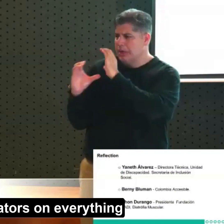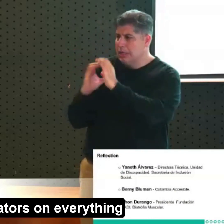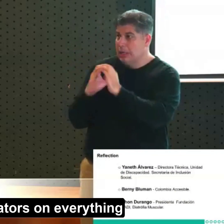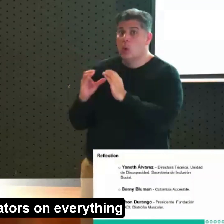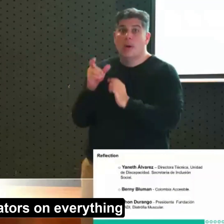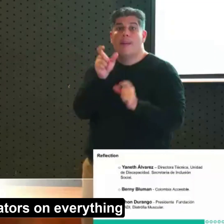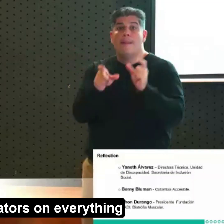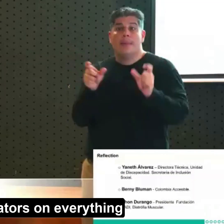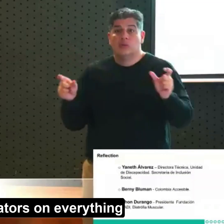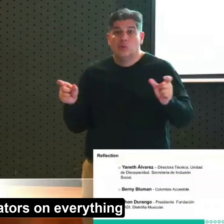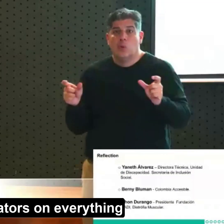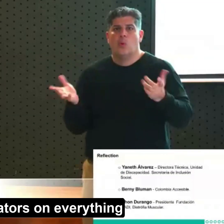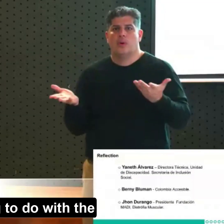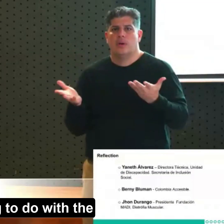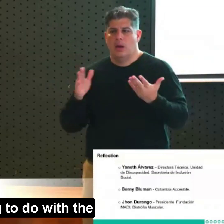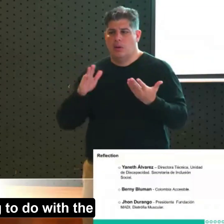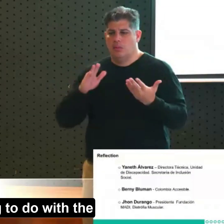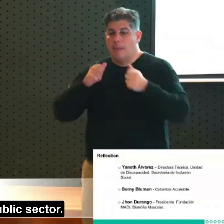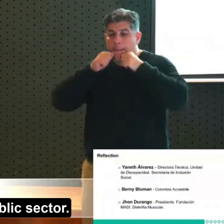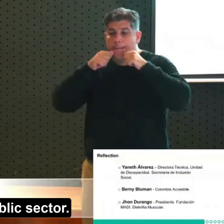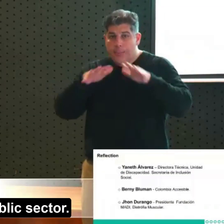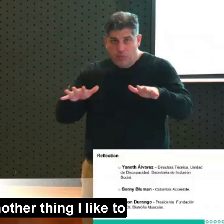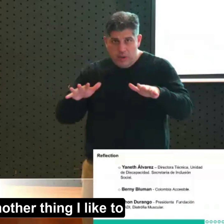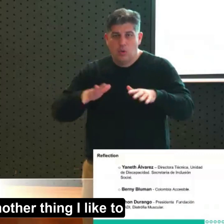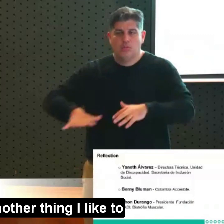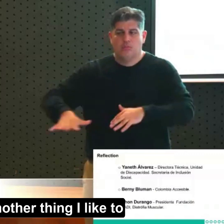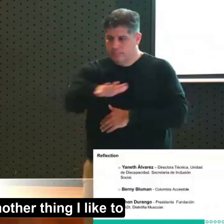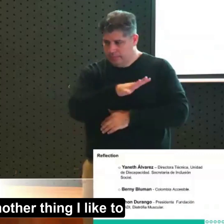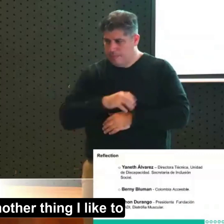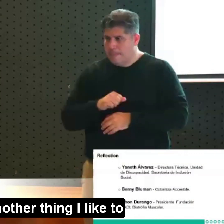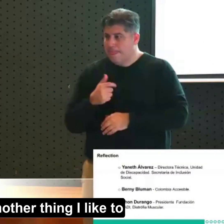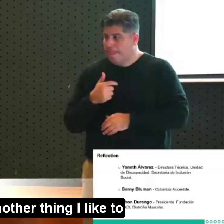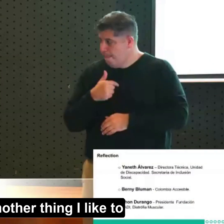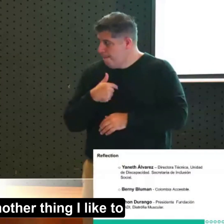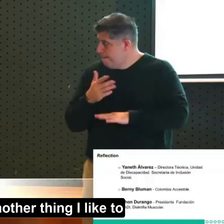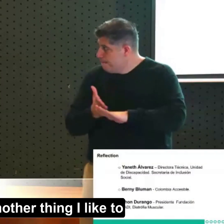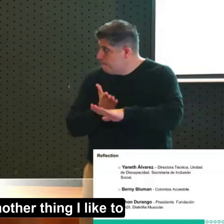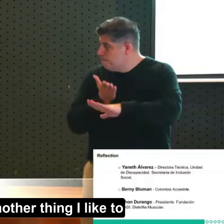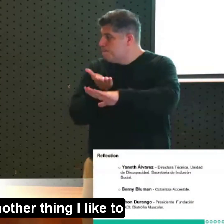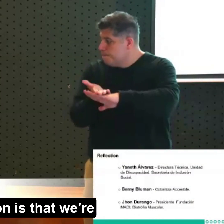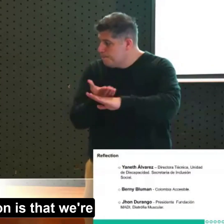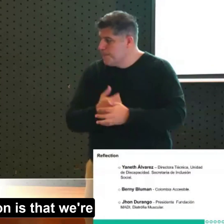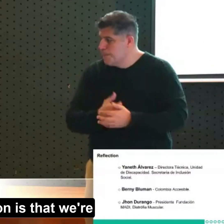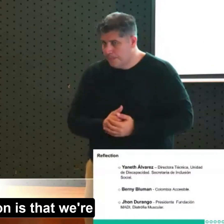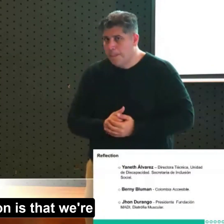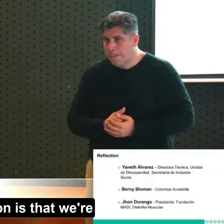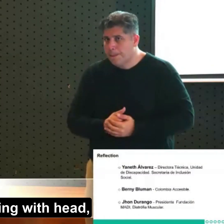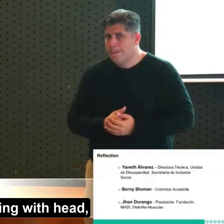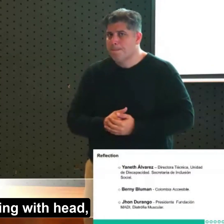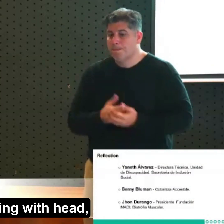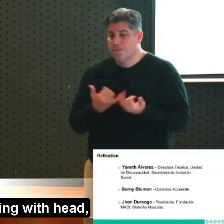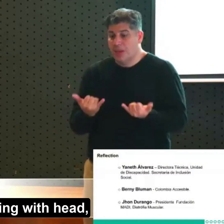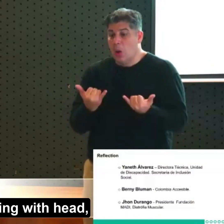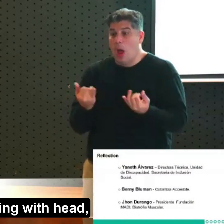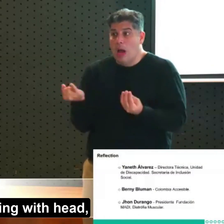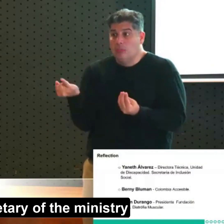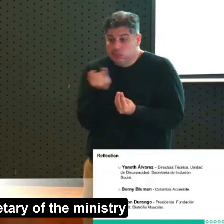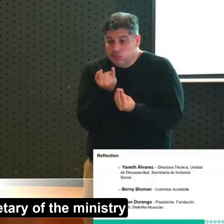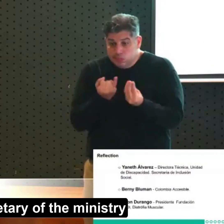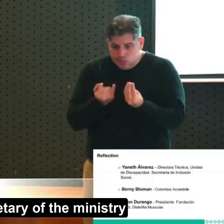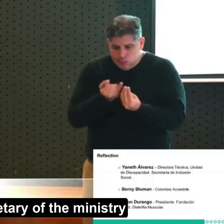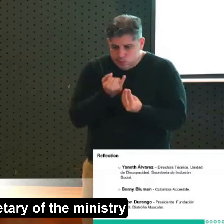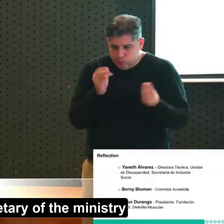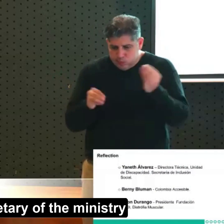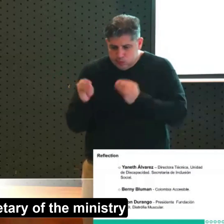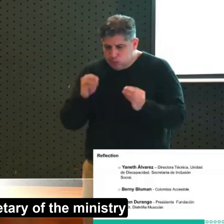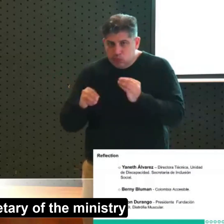the communicators on everything having to do with the public sector. And another thing I'd like to mention is that we're designing with